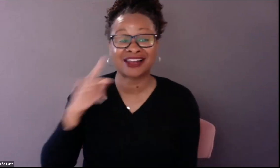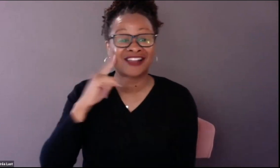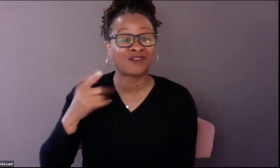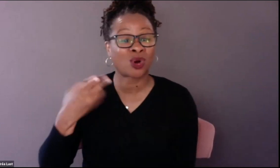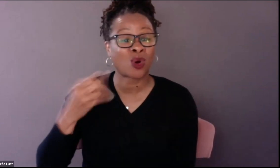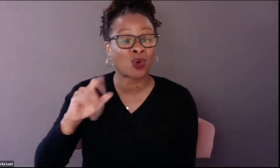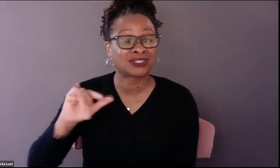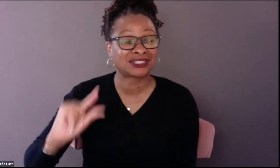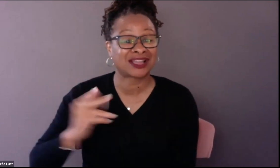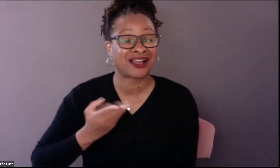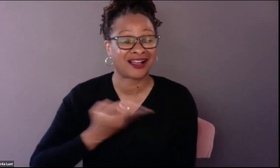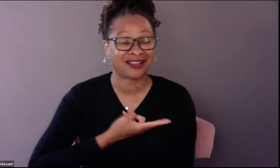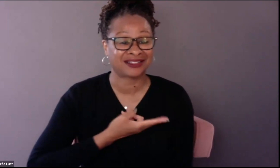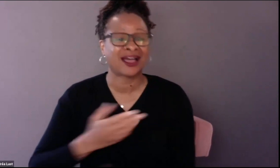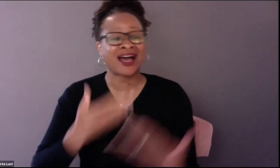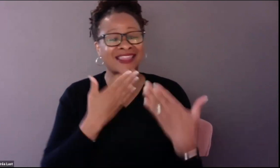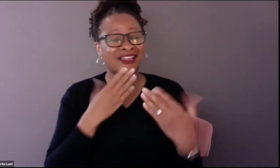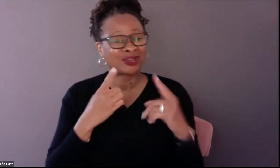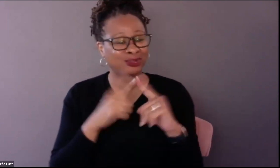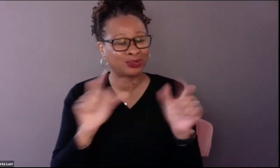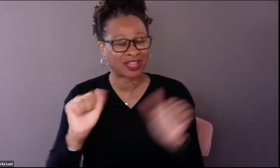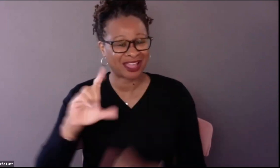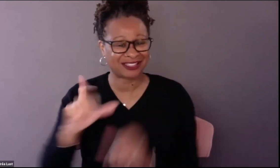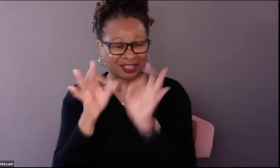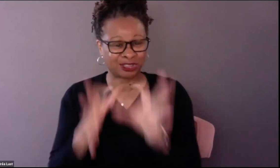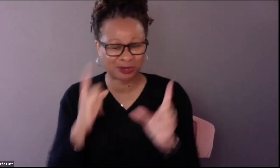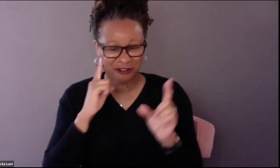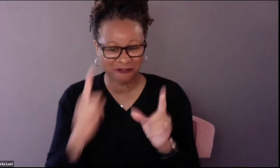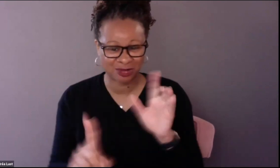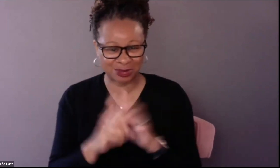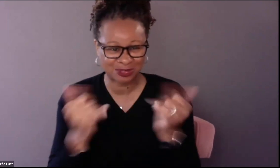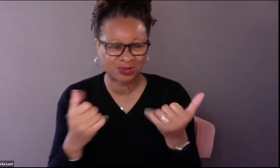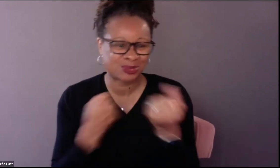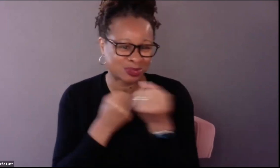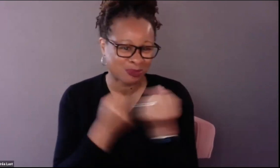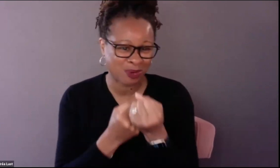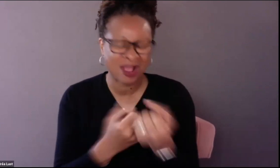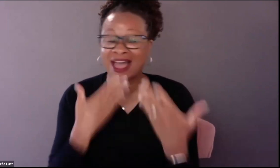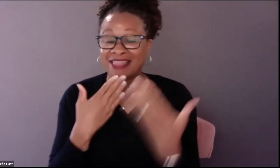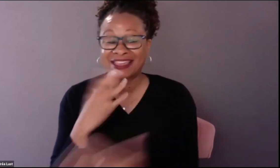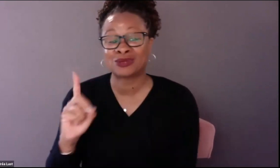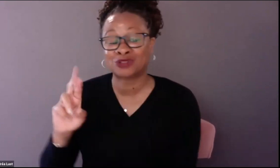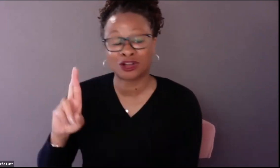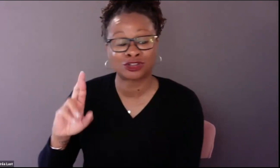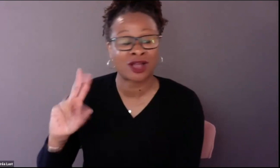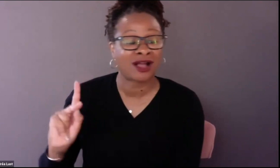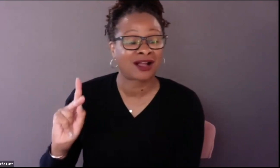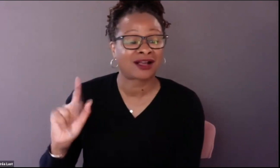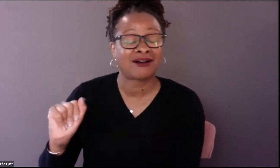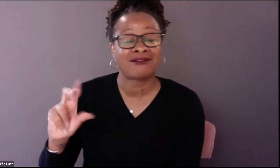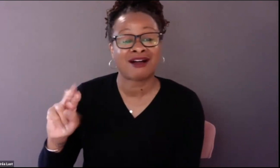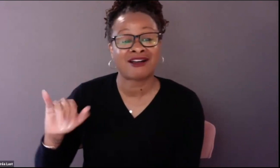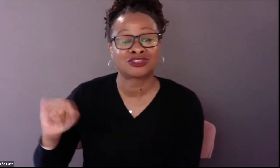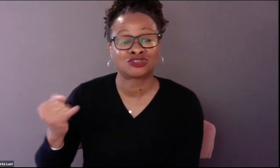And thank you to our ASL interpreters for being here to support. And thank you, Dr. Kalonji, for being here as well.